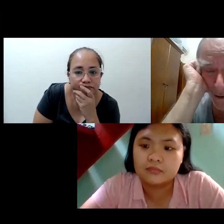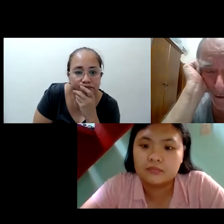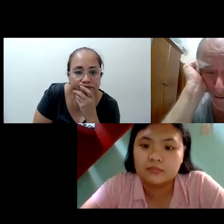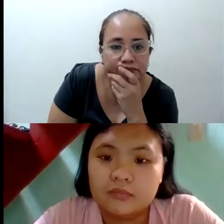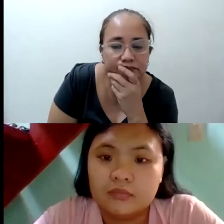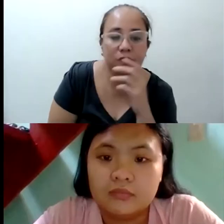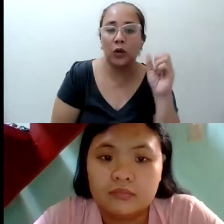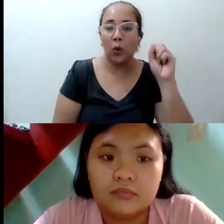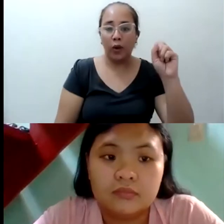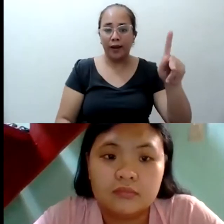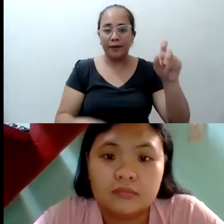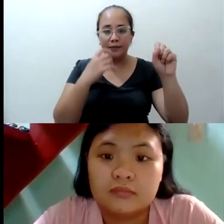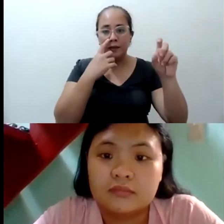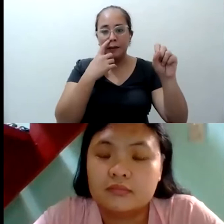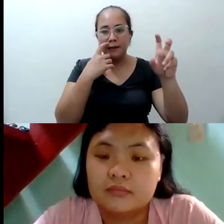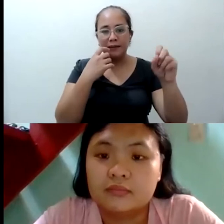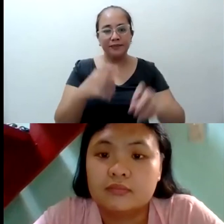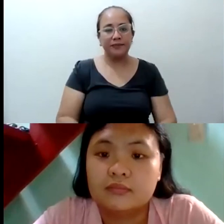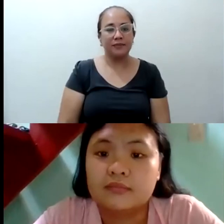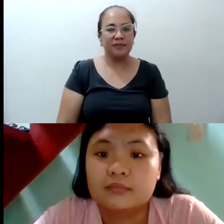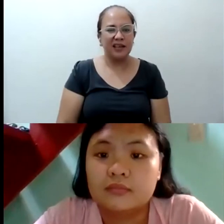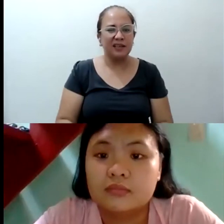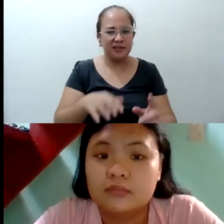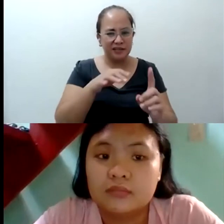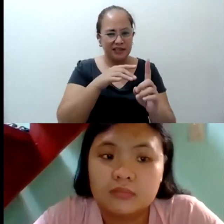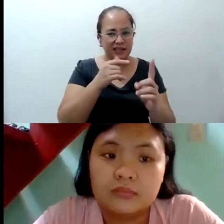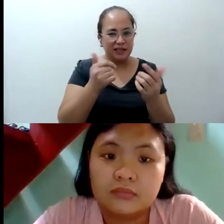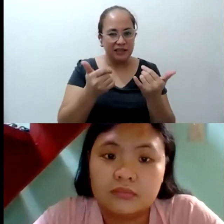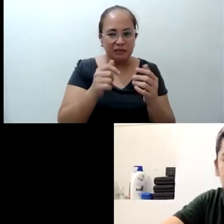Okay, so Thumbs that up. seems to be the correct order.